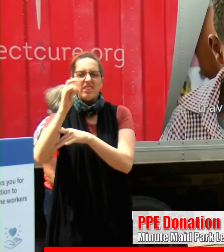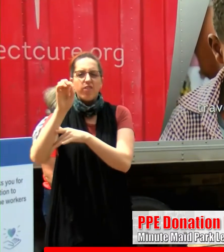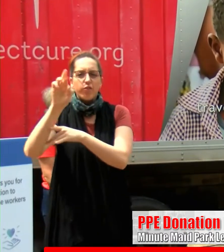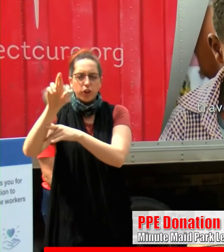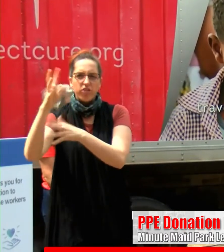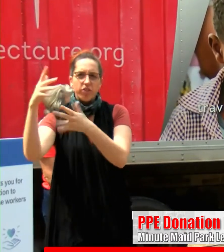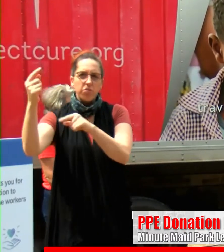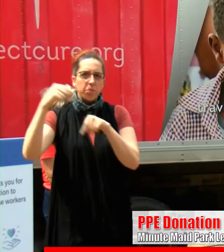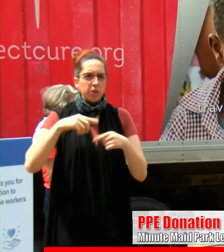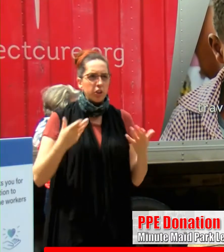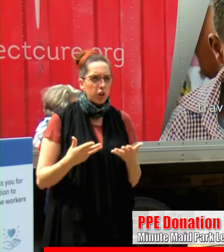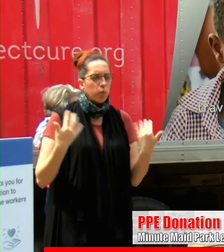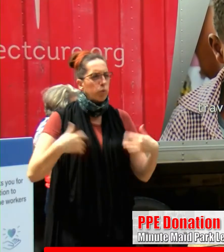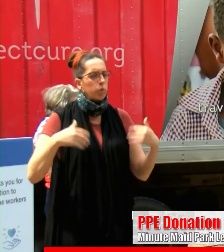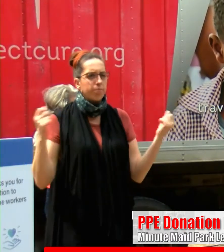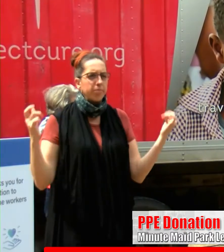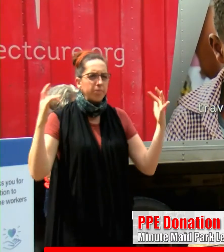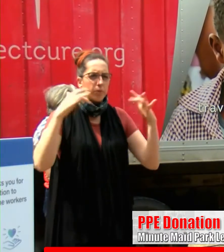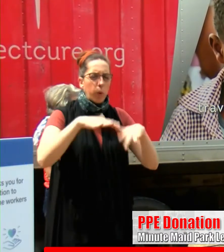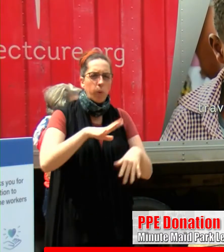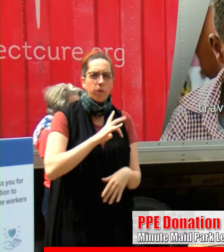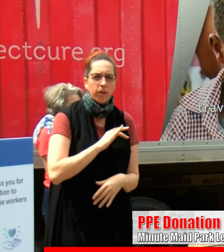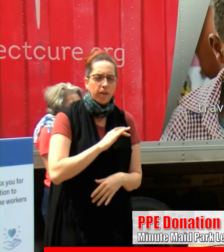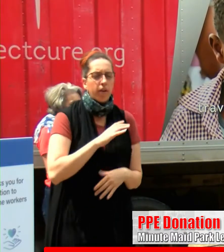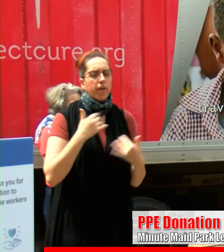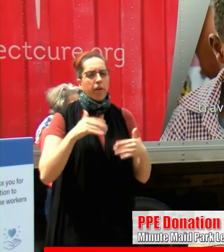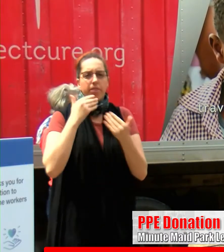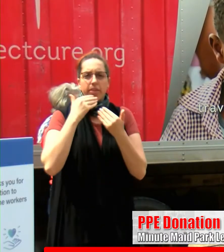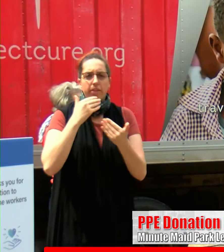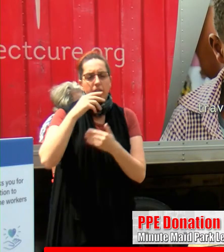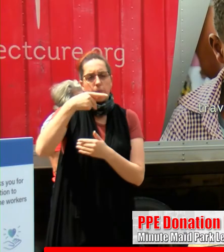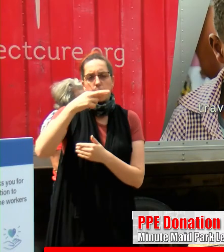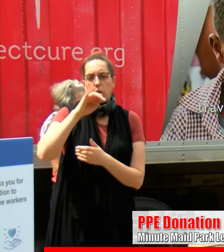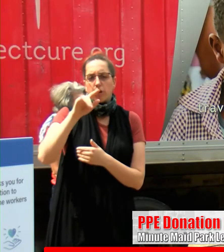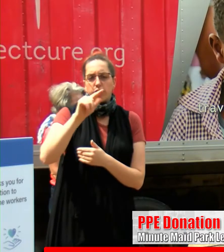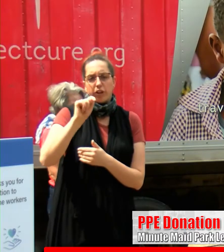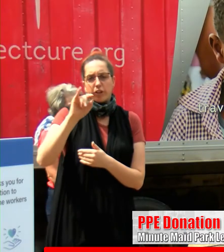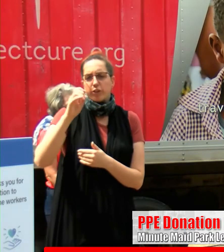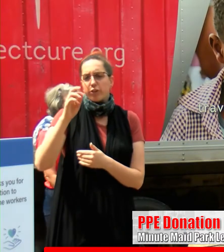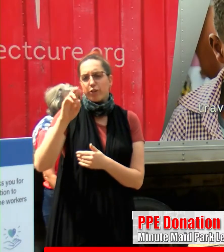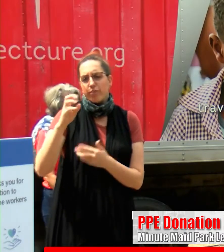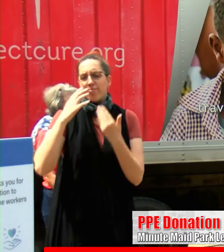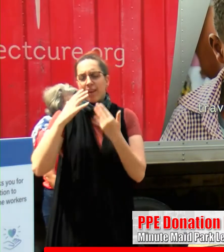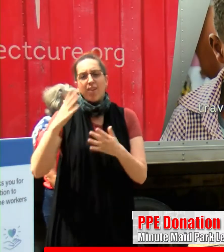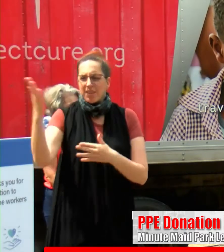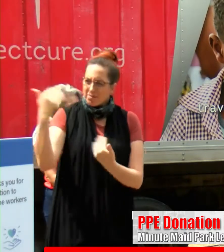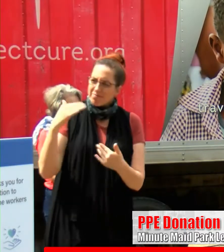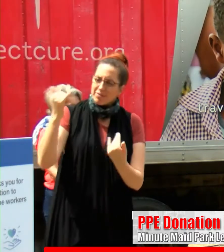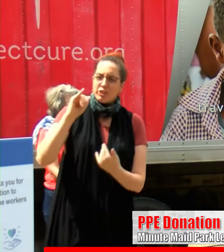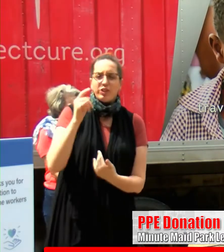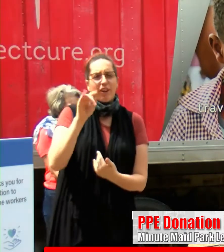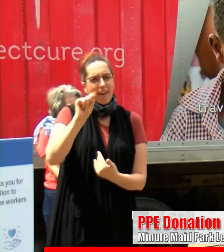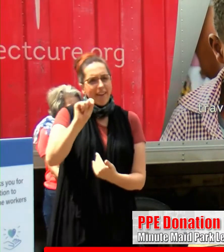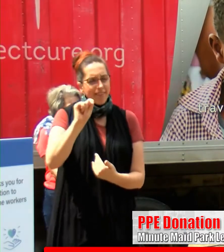the turnout has just been tremendous. I can't thank Project C.U.R.E. enough. Janet, come on, why don't you come on?